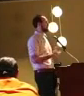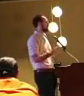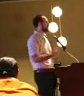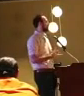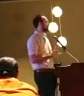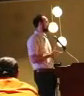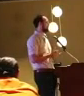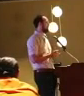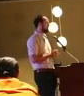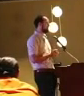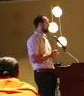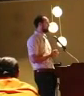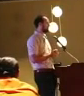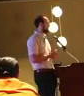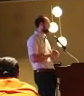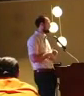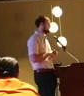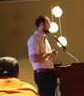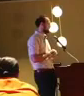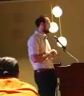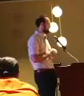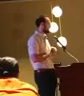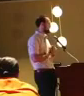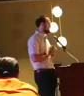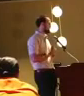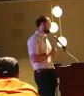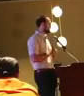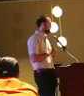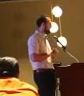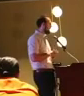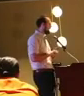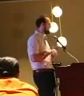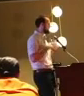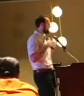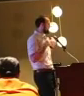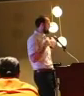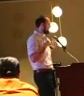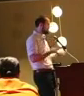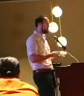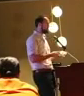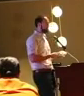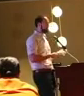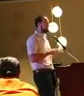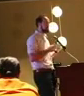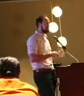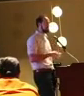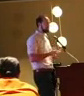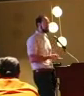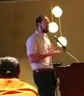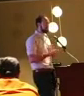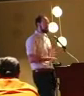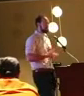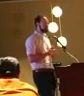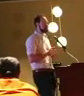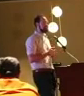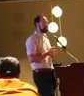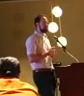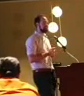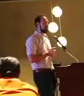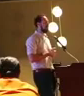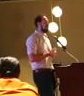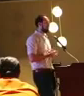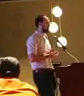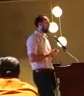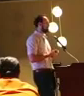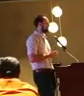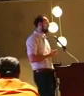faster things will get over time. That is just a natural progression of these systems. As I said earlier, multiple different tax tools,